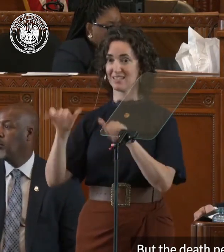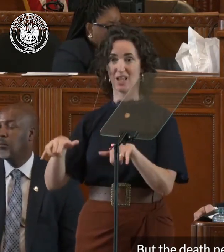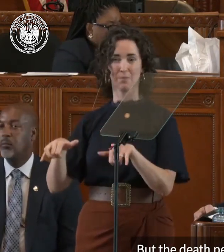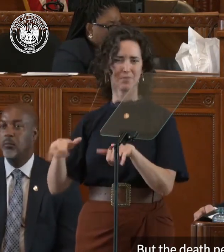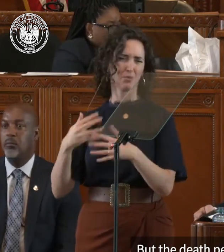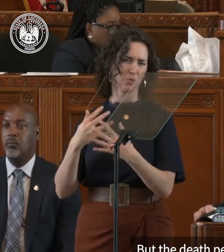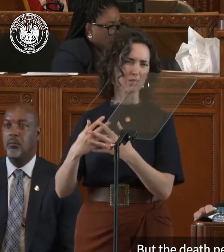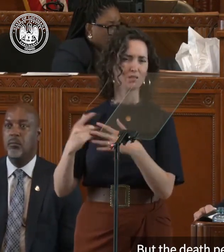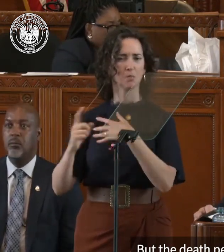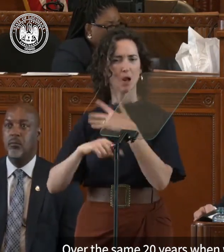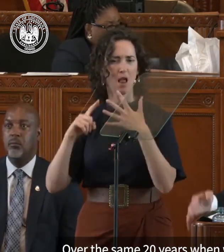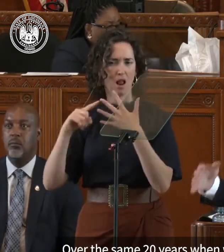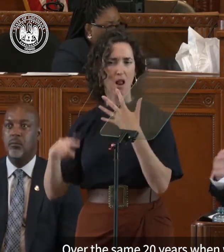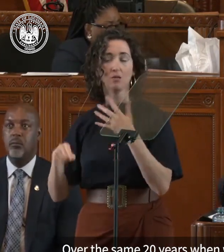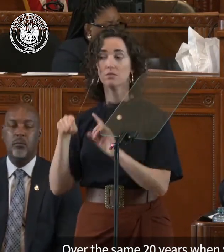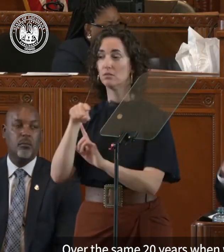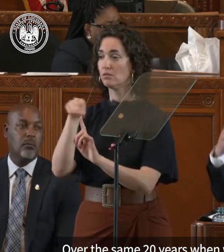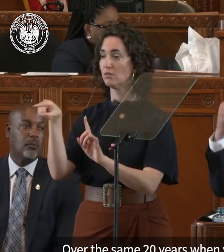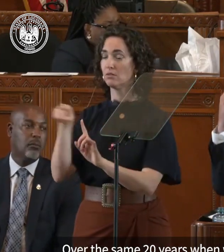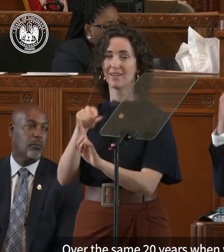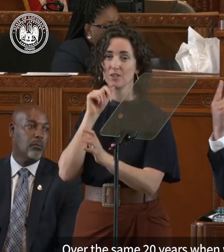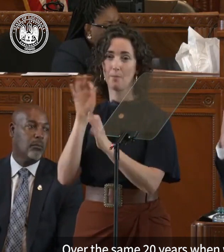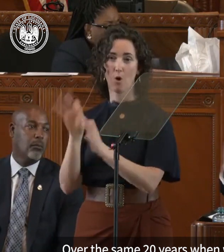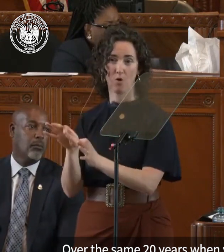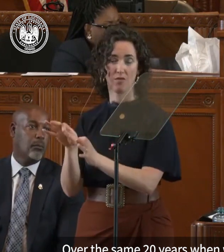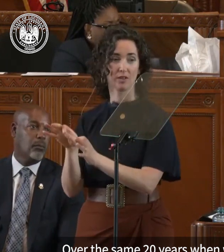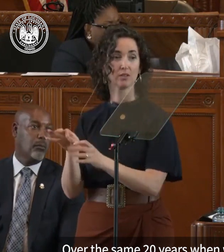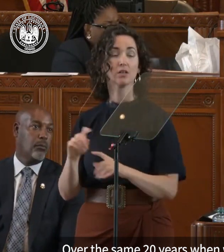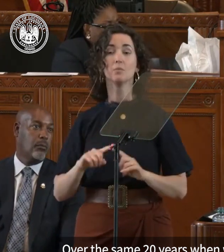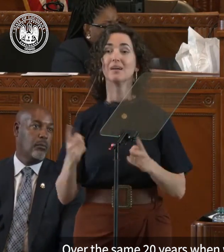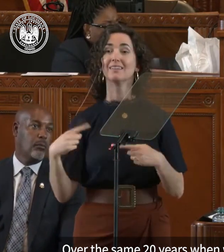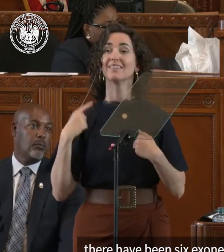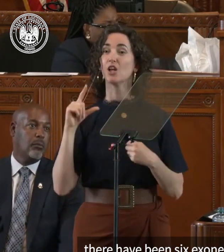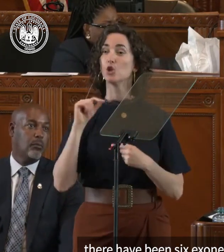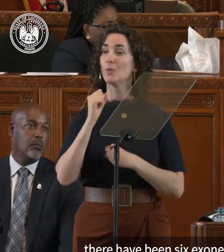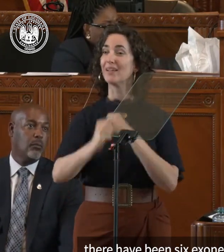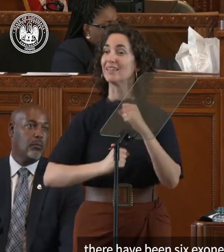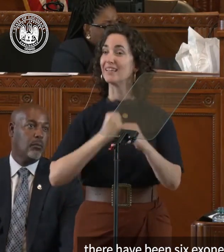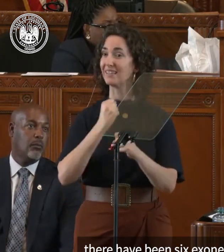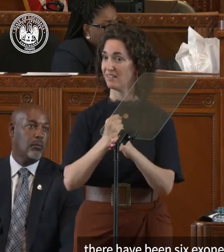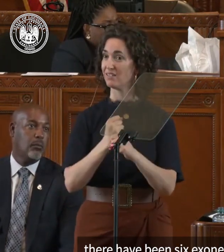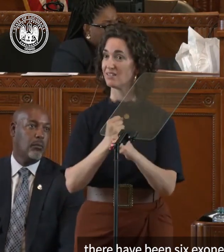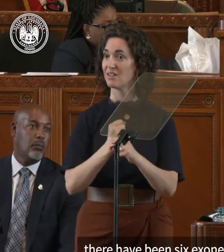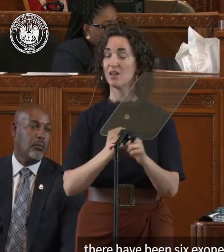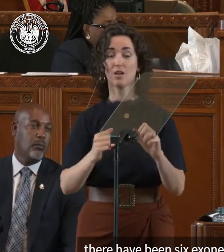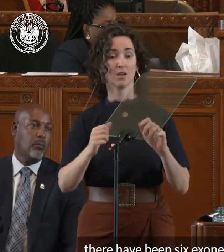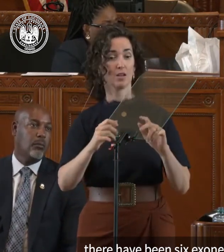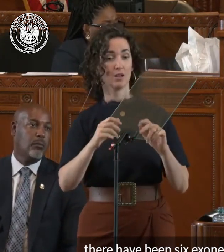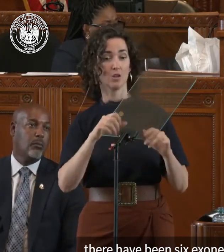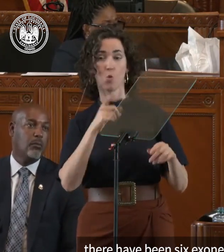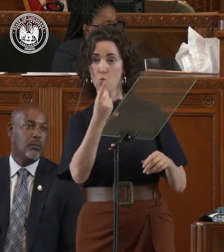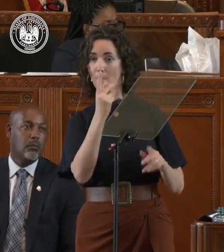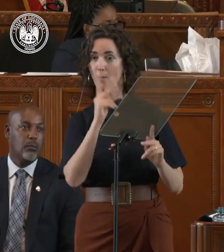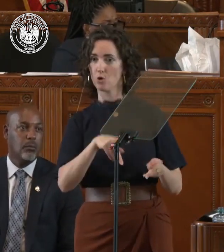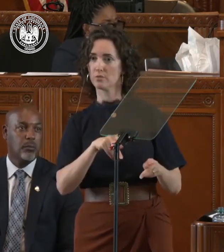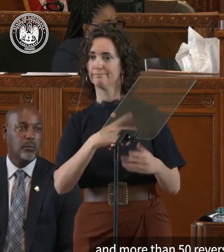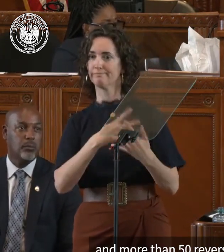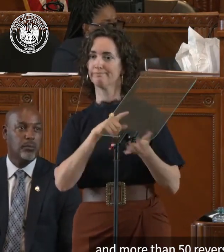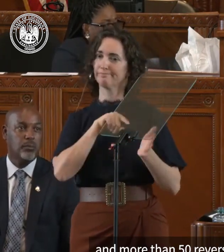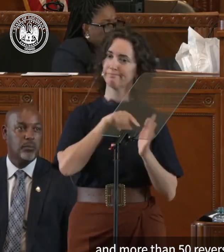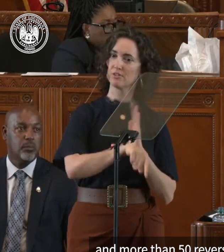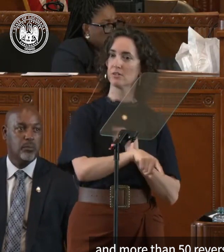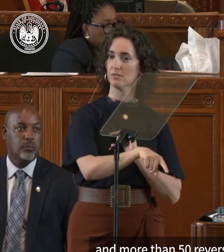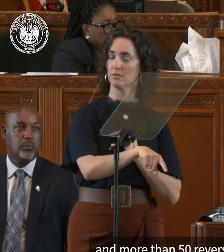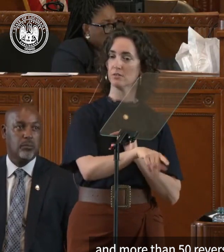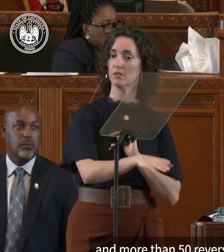final. Over the same 20 years when we've executed one person, there have been 6 exonerations from death row